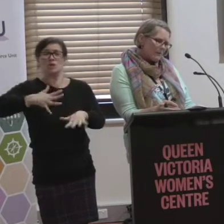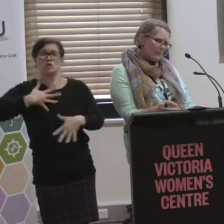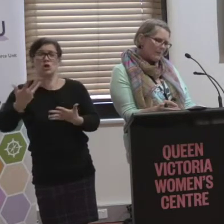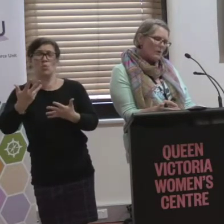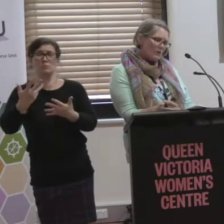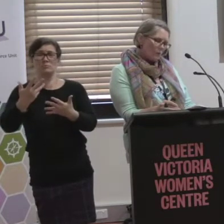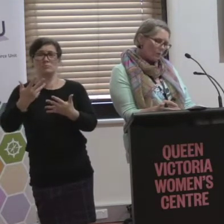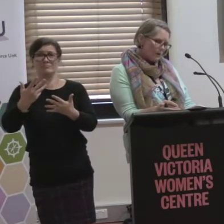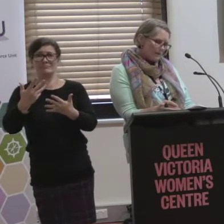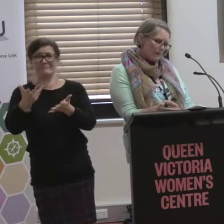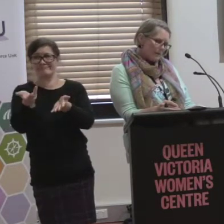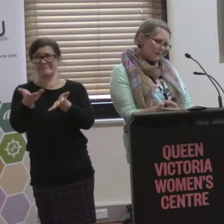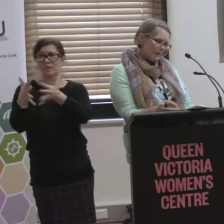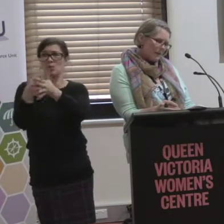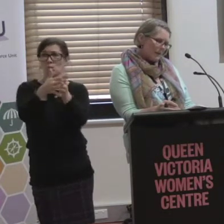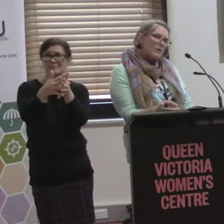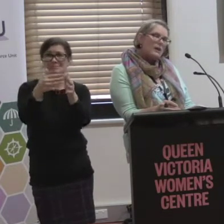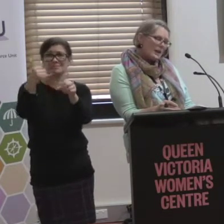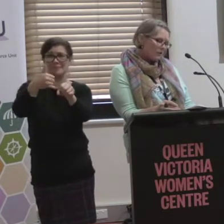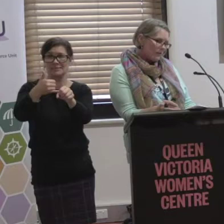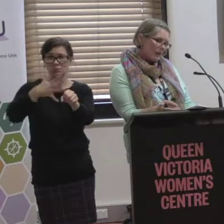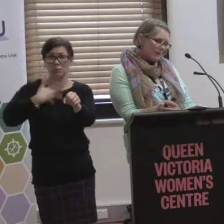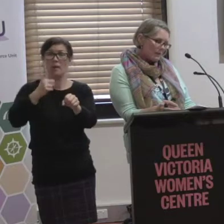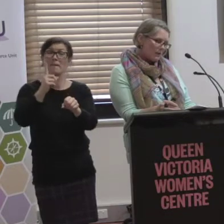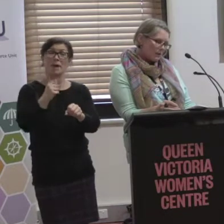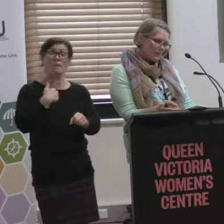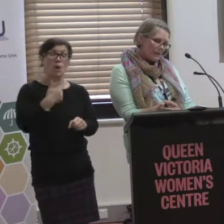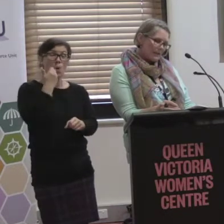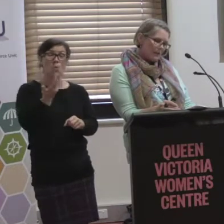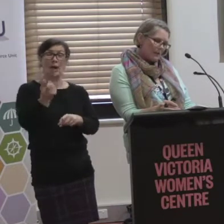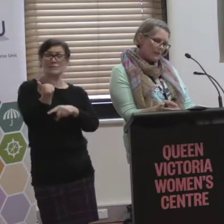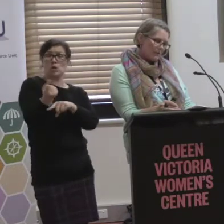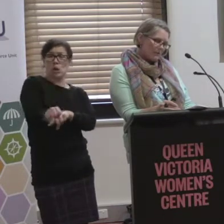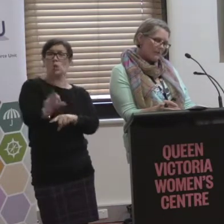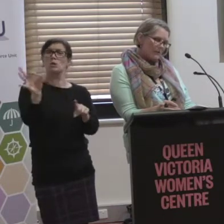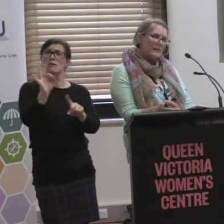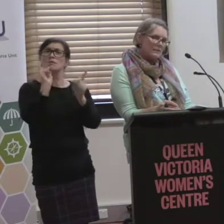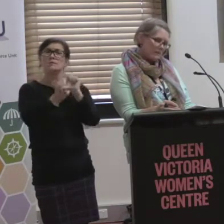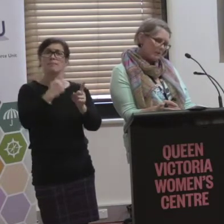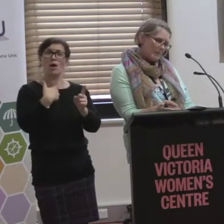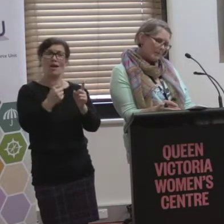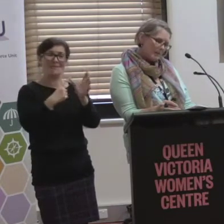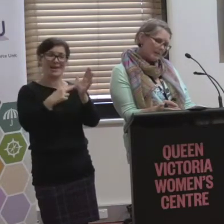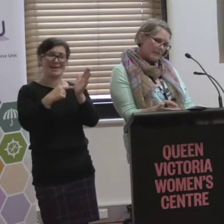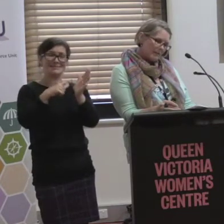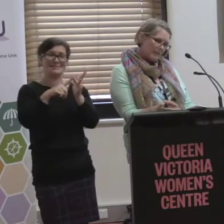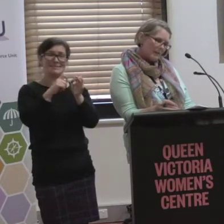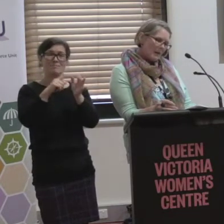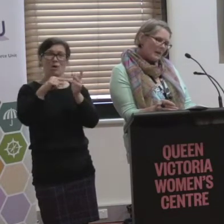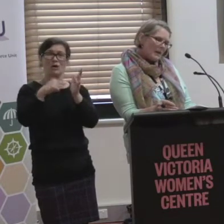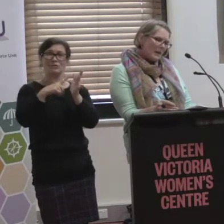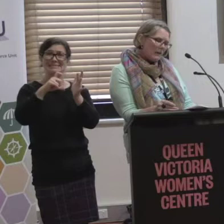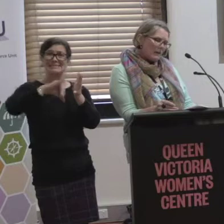not absolutely opposed to all Western medicine, and on occasions I have been known to take antibiotics to relieve unnecessary pain and